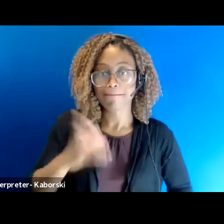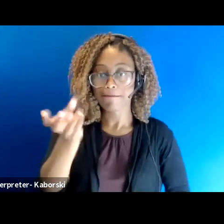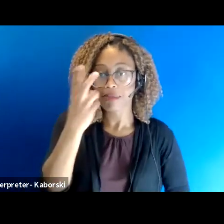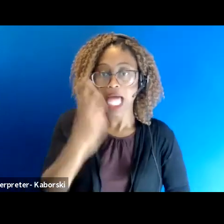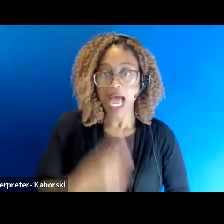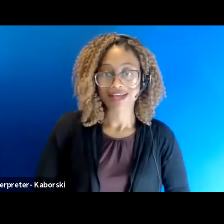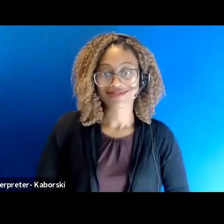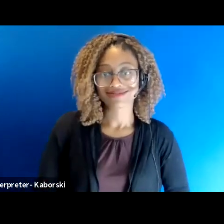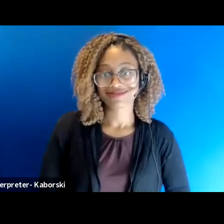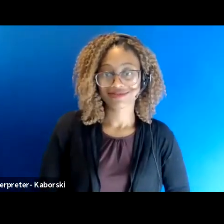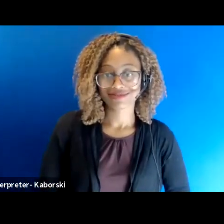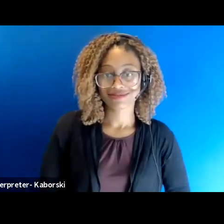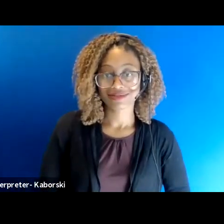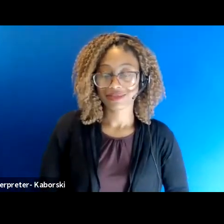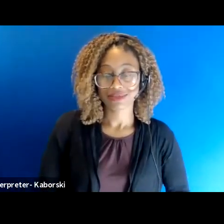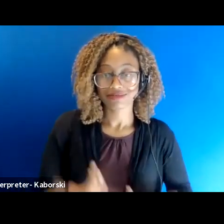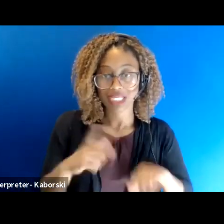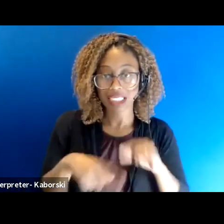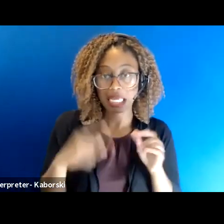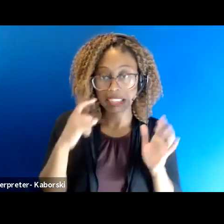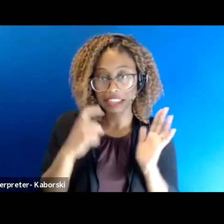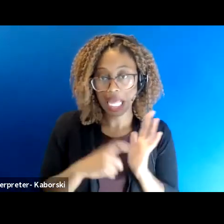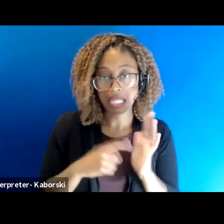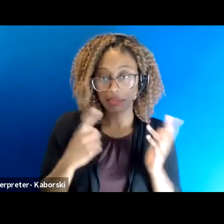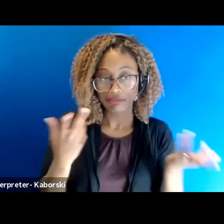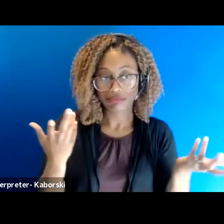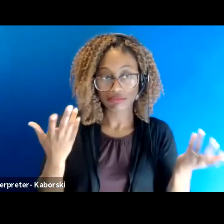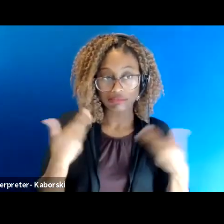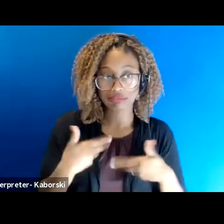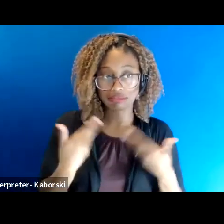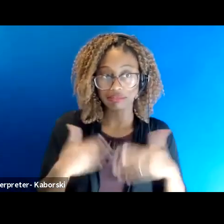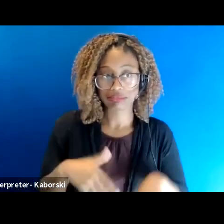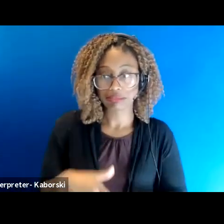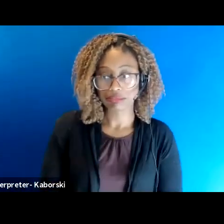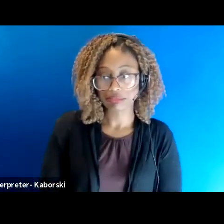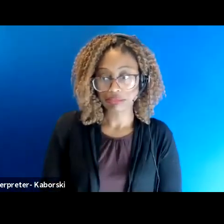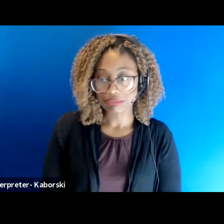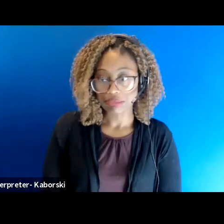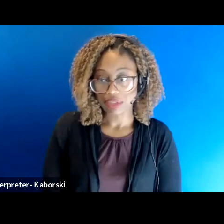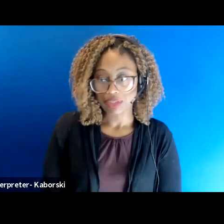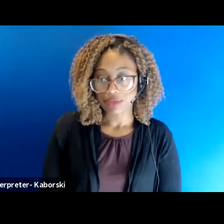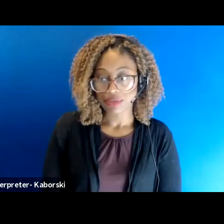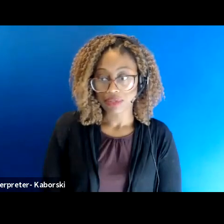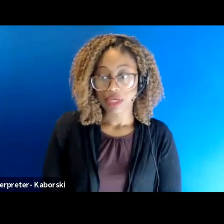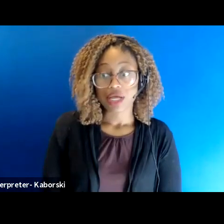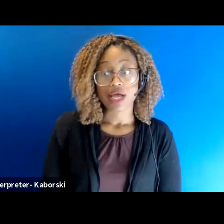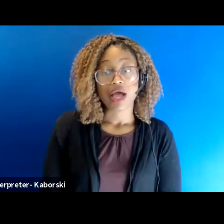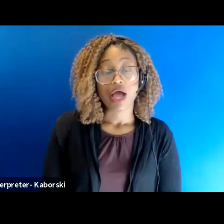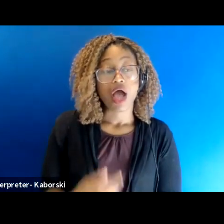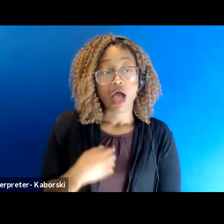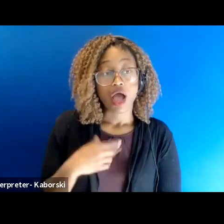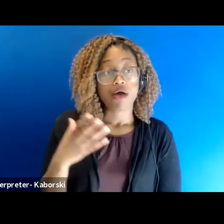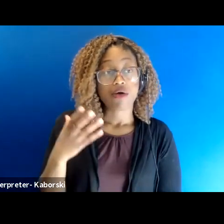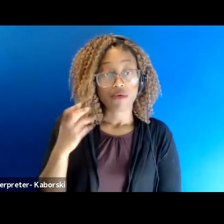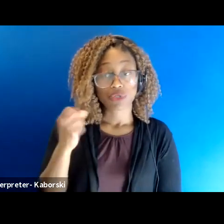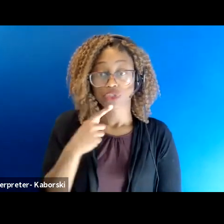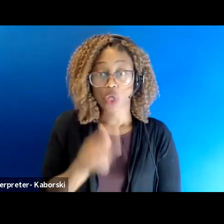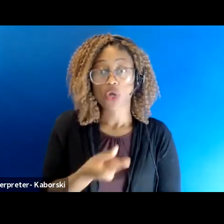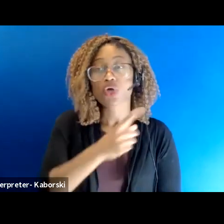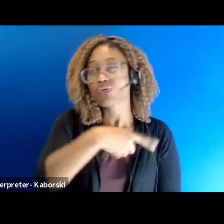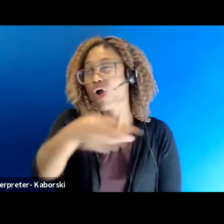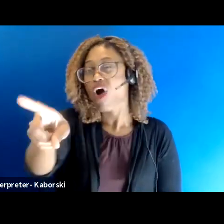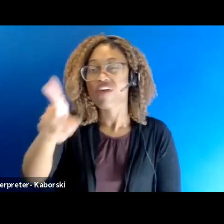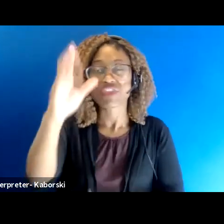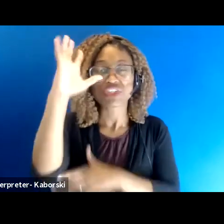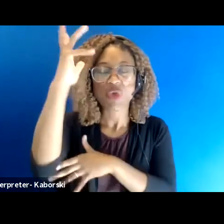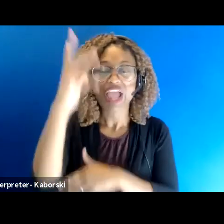that disability. And if I was told to go over there, sit over by that tree, or any